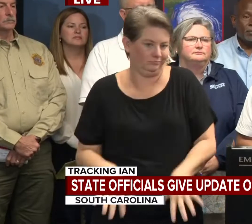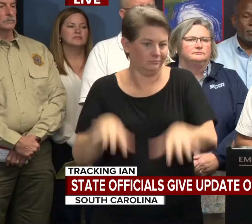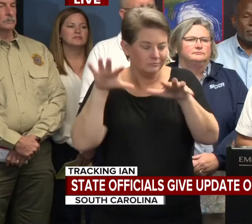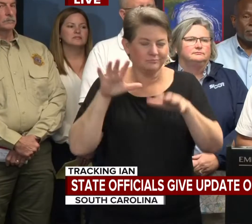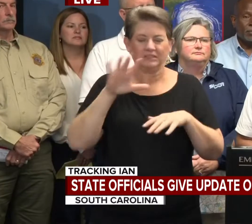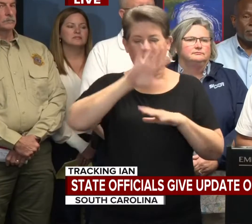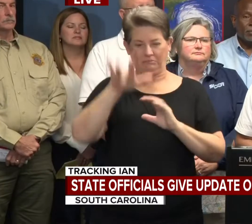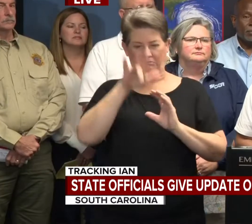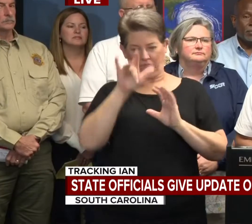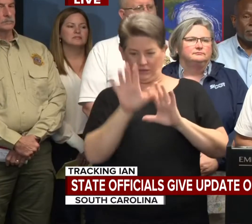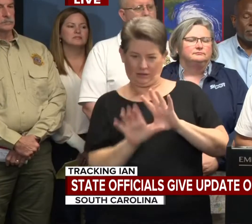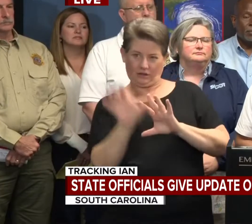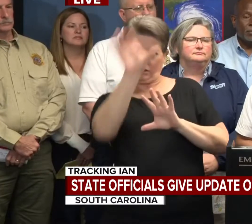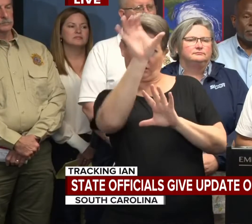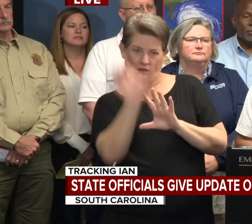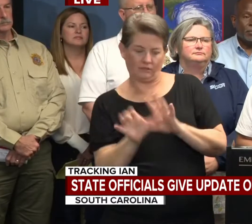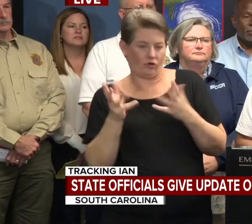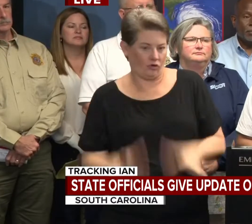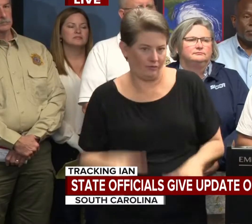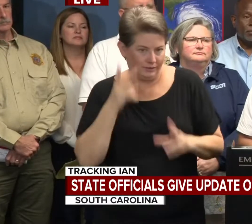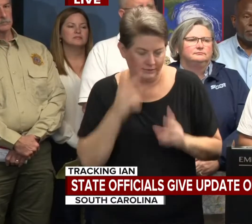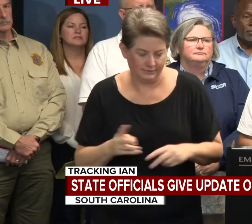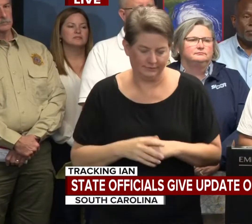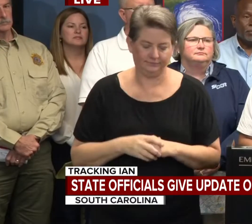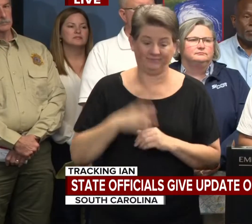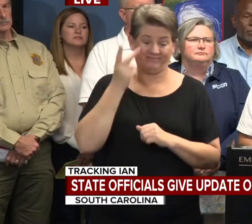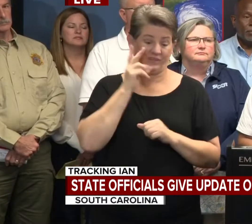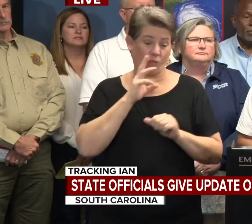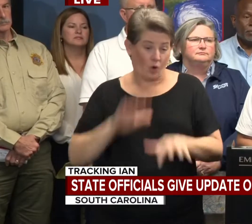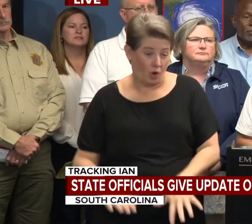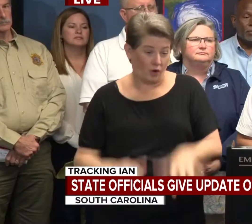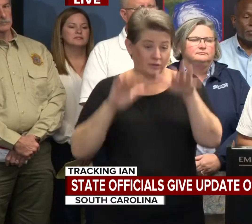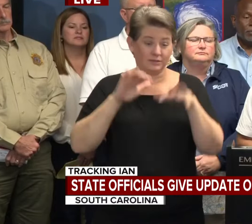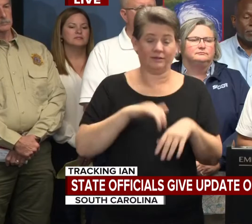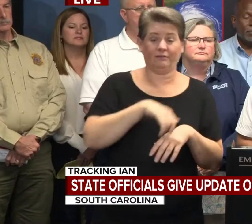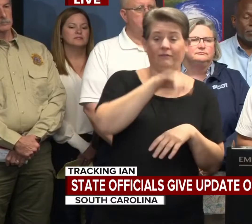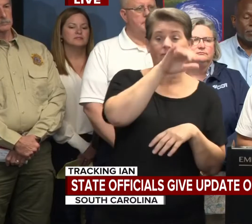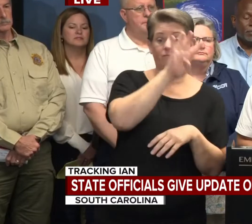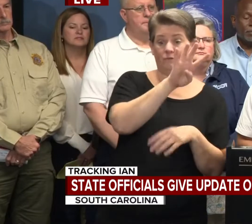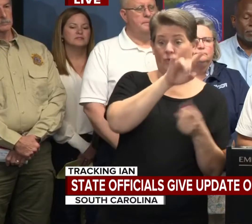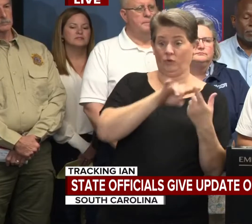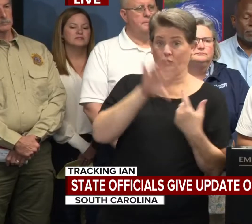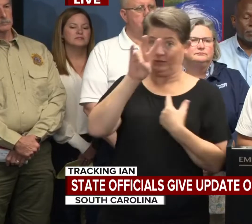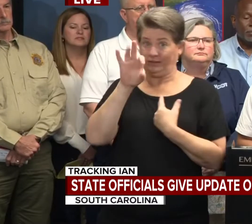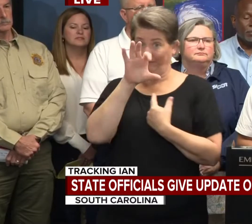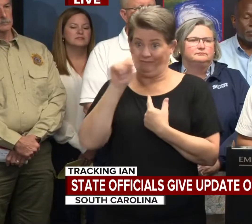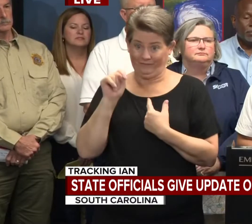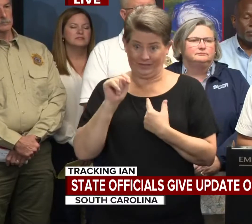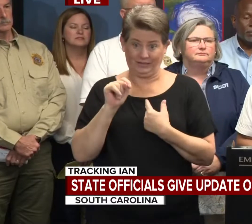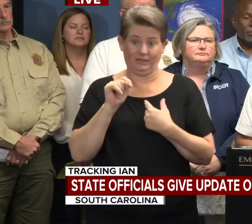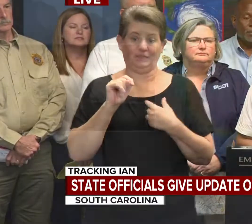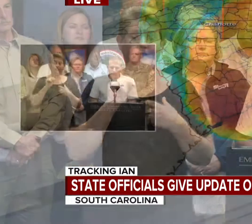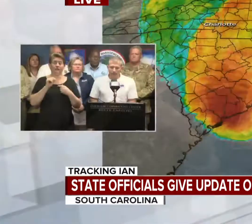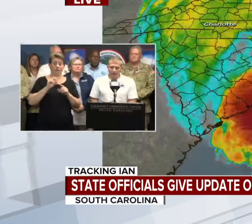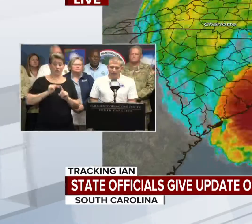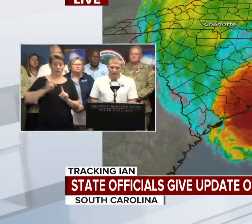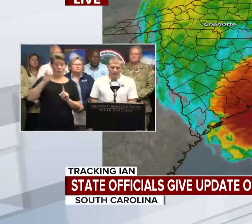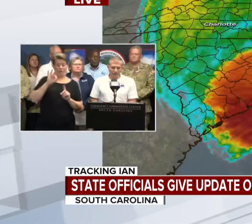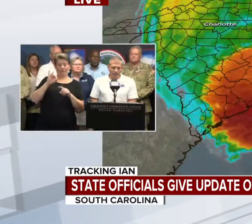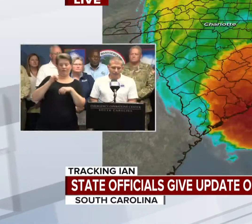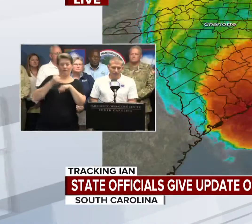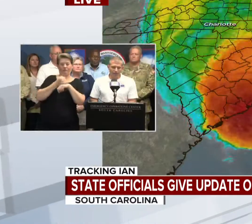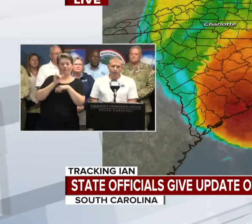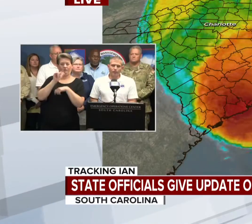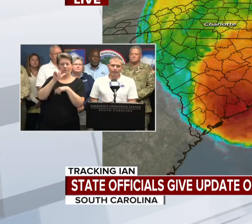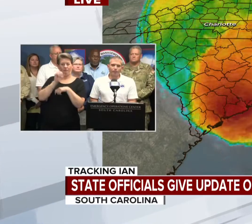coast. Peak surge values of 4 to 7 feet of inundation are expected north of Isle of Palms, with lower values